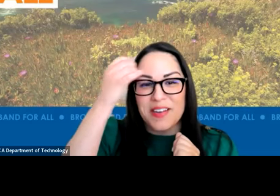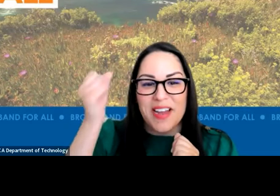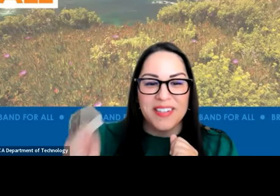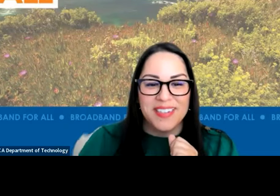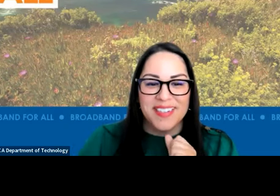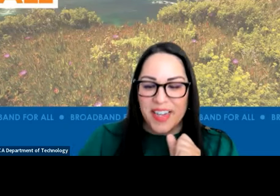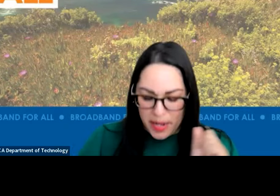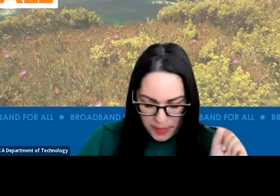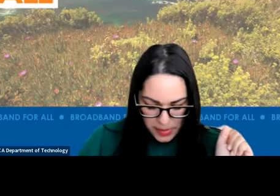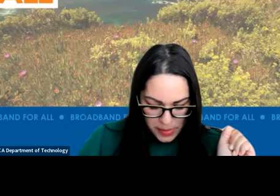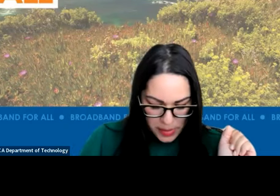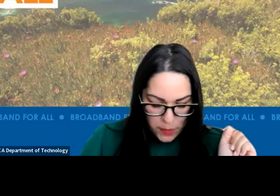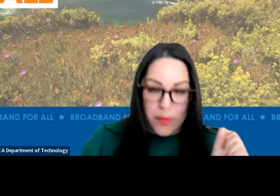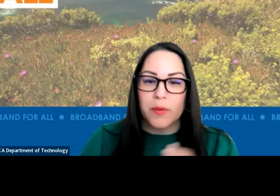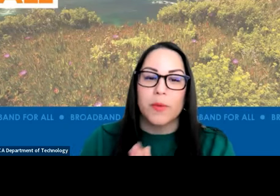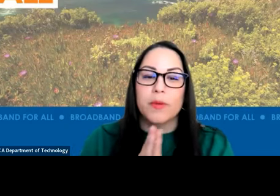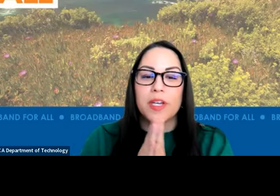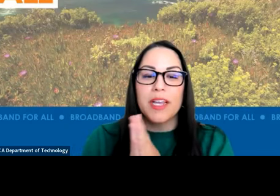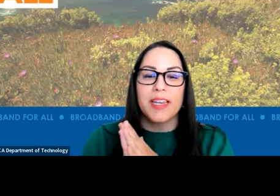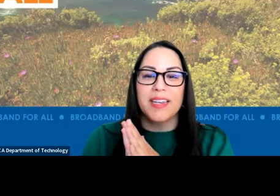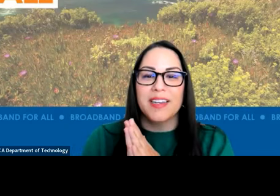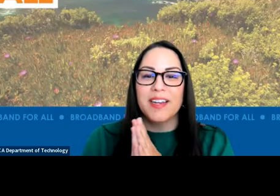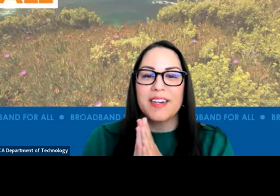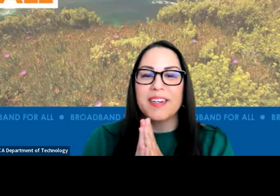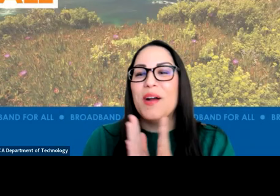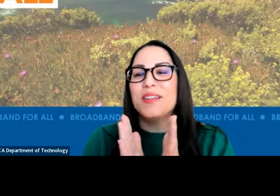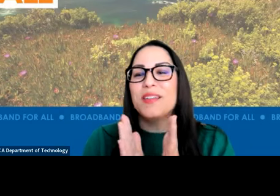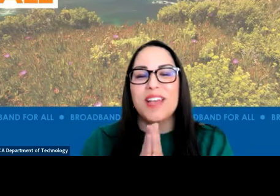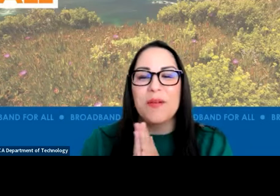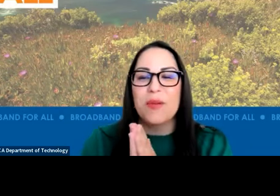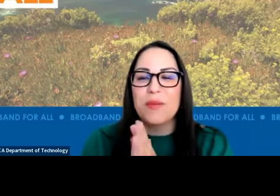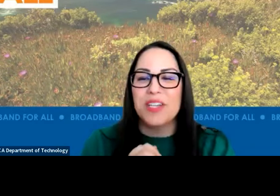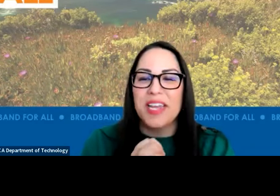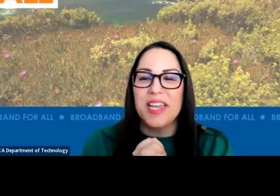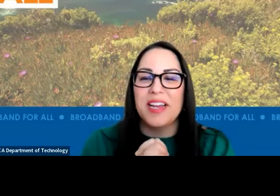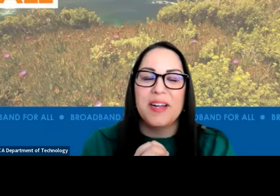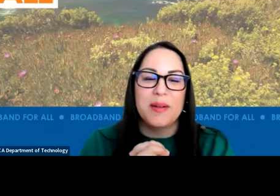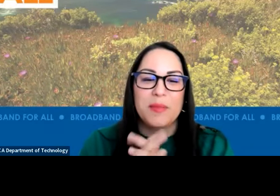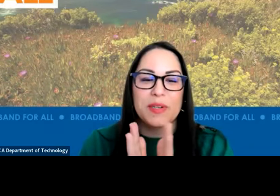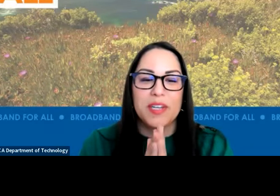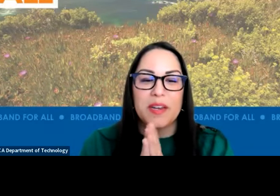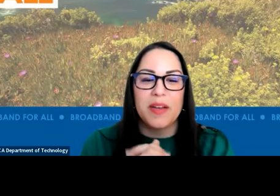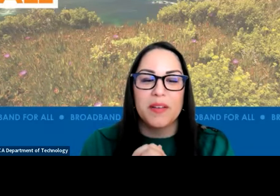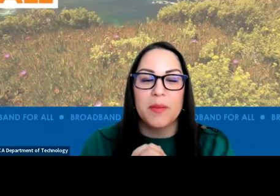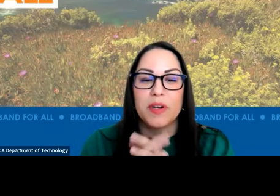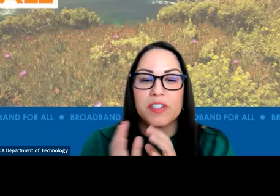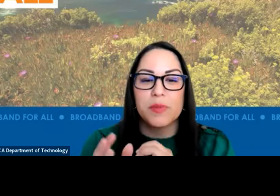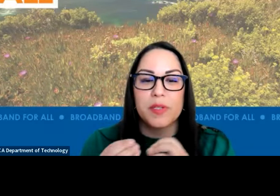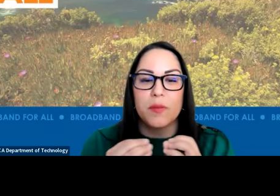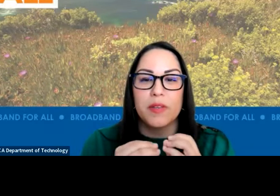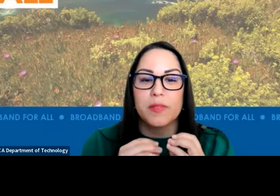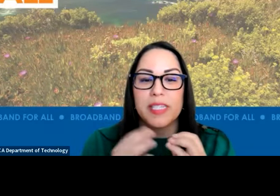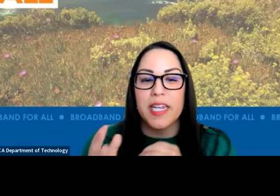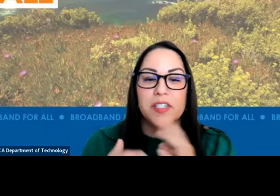can hear you now. Oh, I'm so sorry about that, Laura. It did not work at all. No, it's okay. We were talking about the